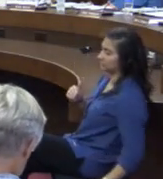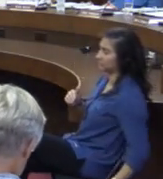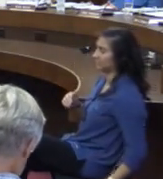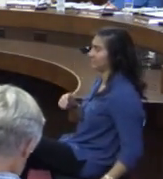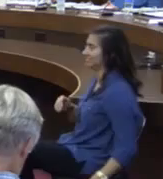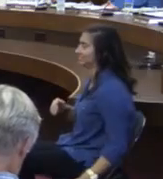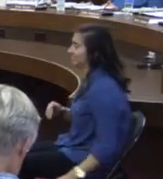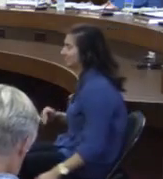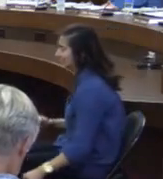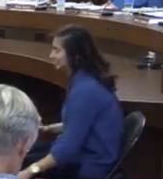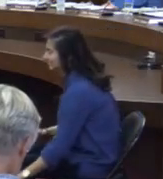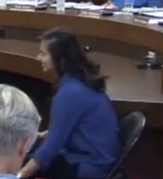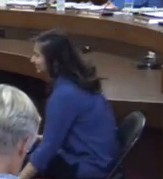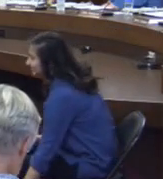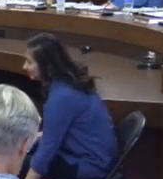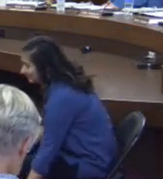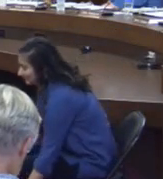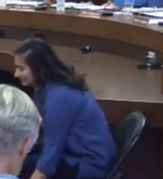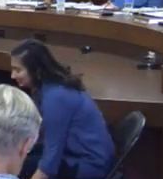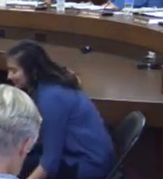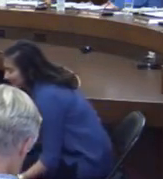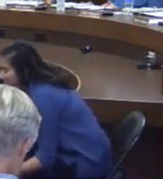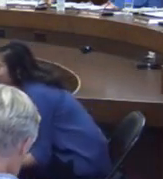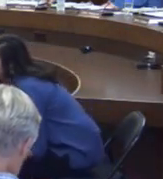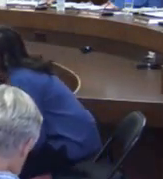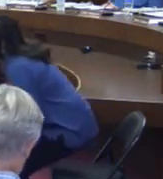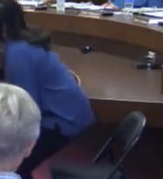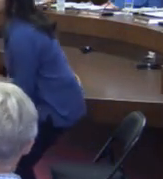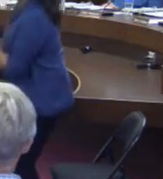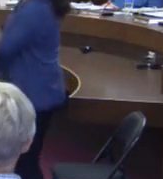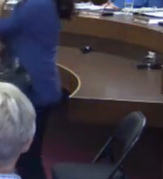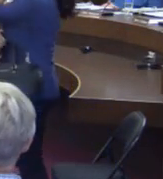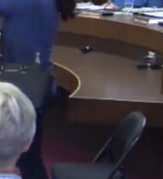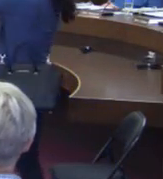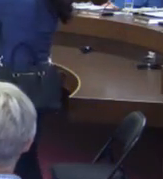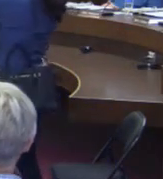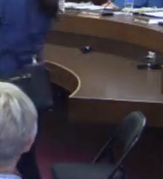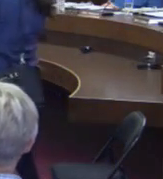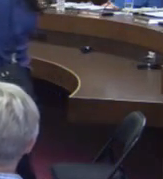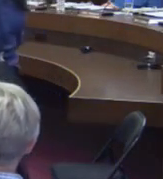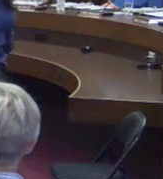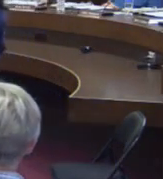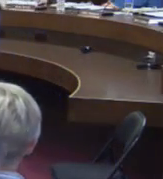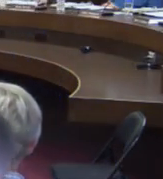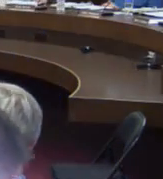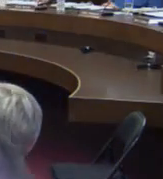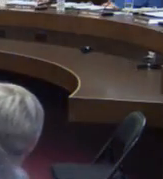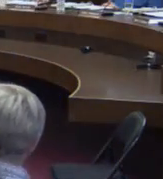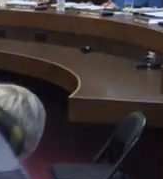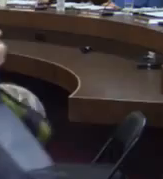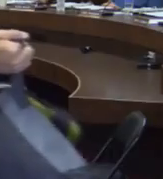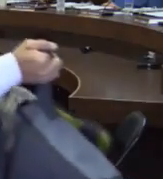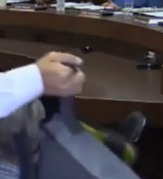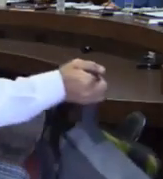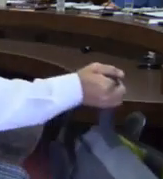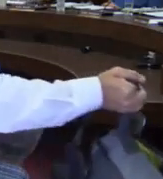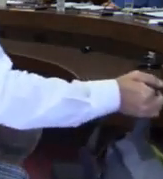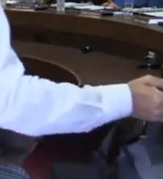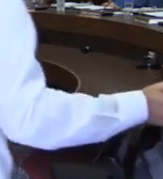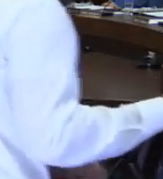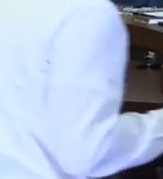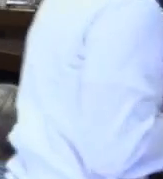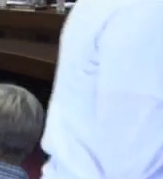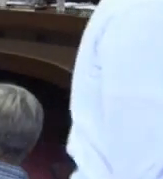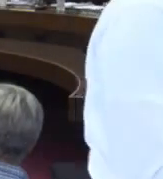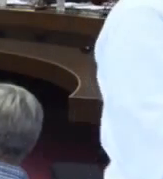the agenda, those that were introduced may want to take this opportunity to, if you would like, to exit